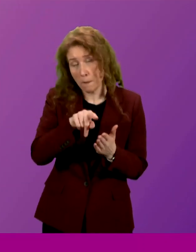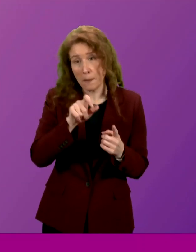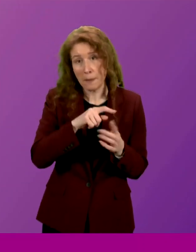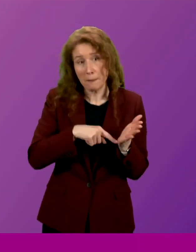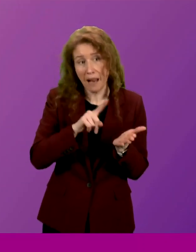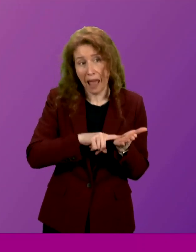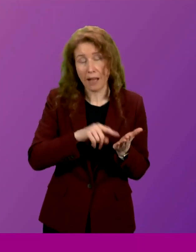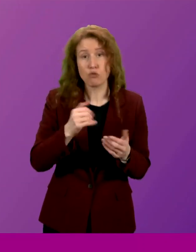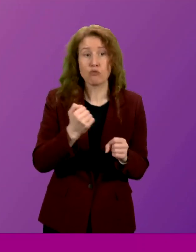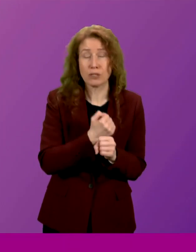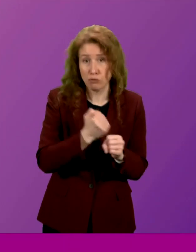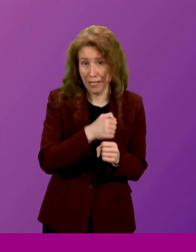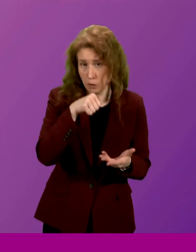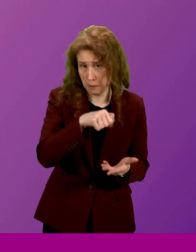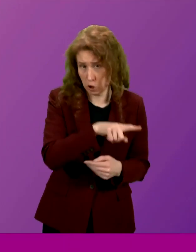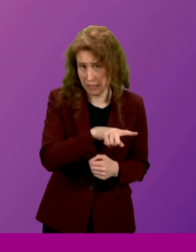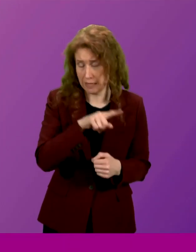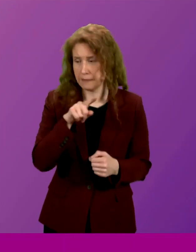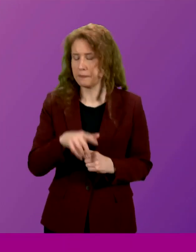restoration budget? First Minister.